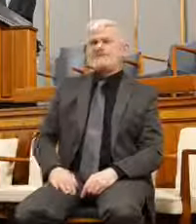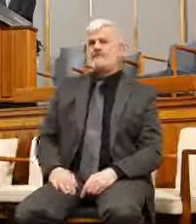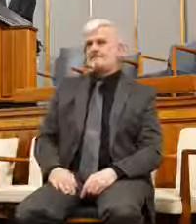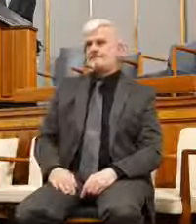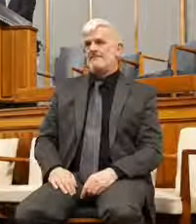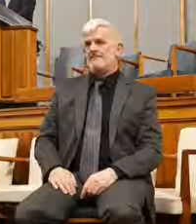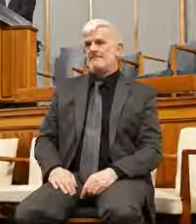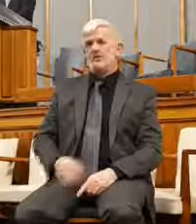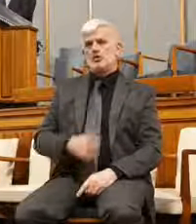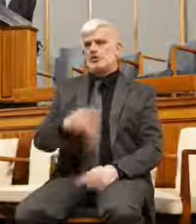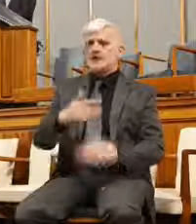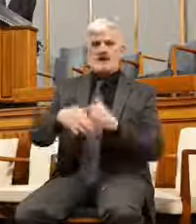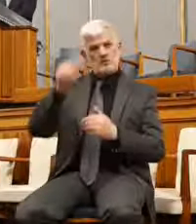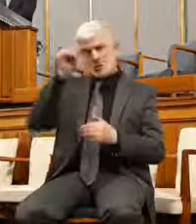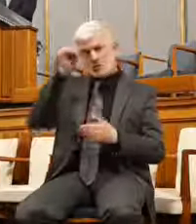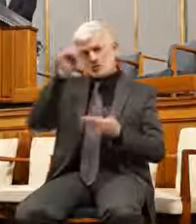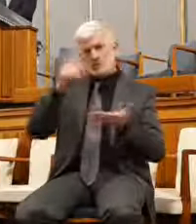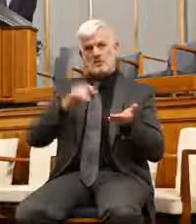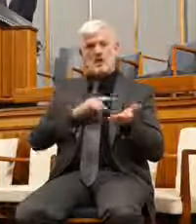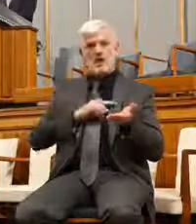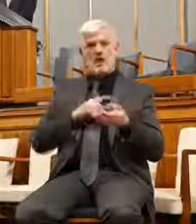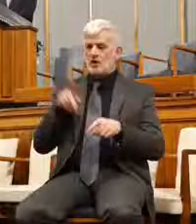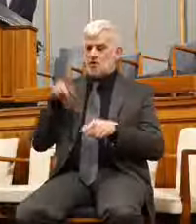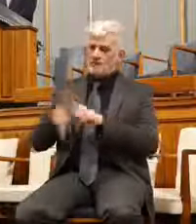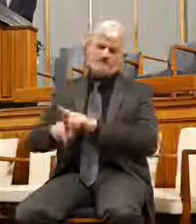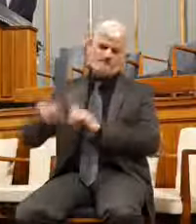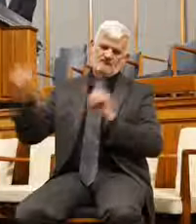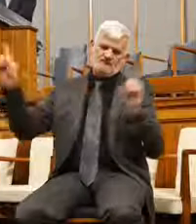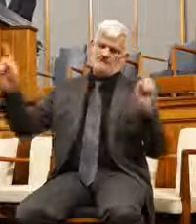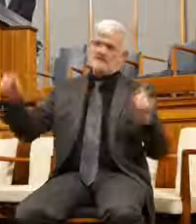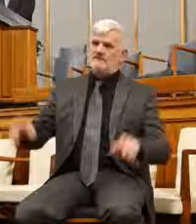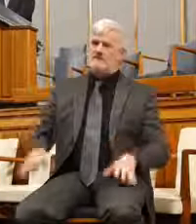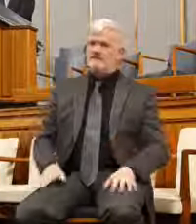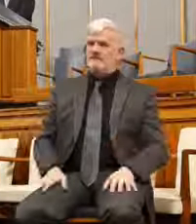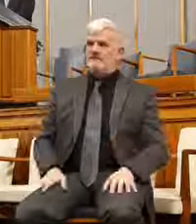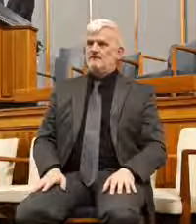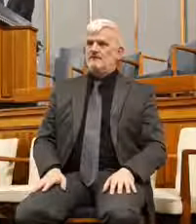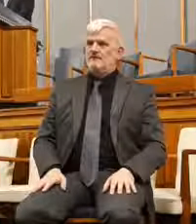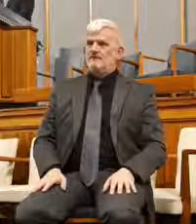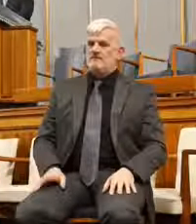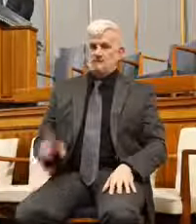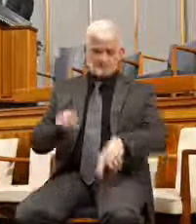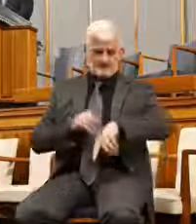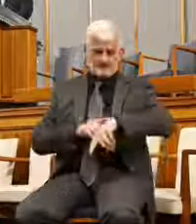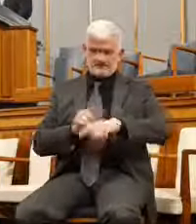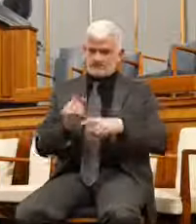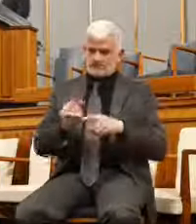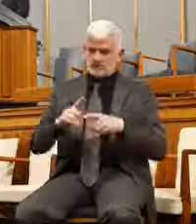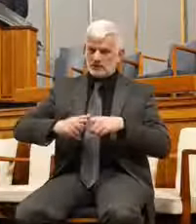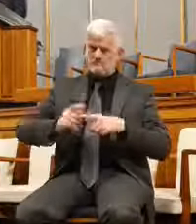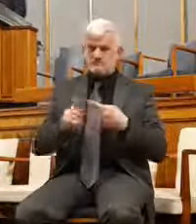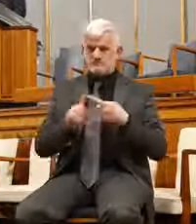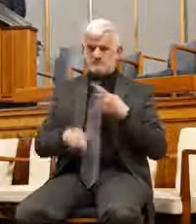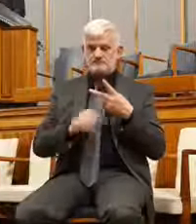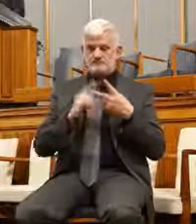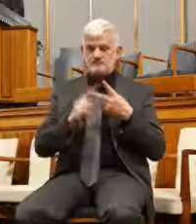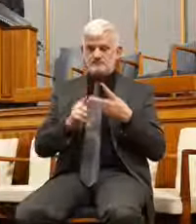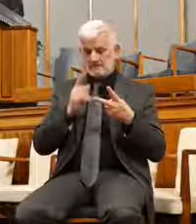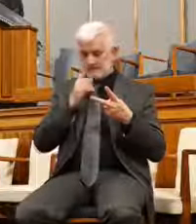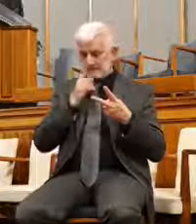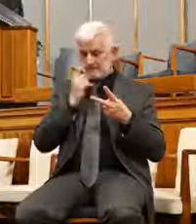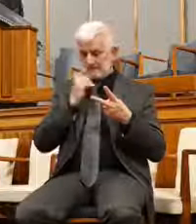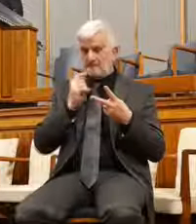God, because you're cut off from him. And I must be quick, there's another thing. You'll never know acceptance